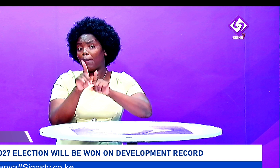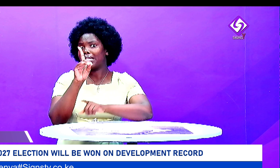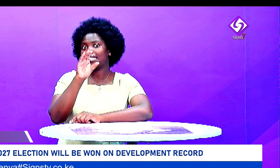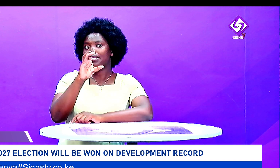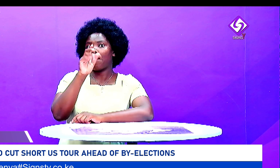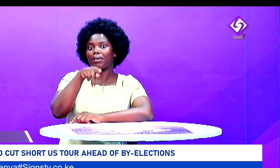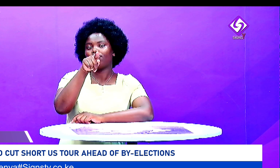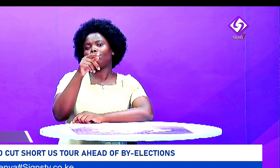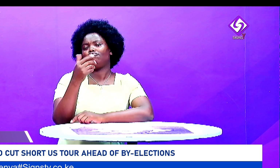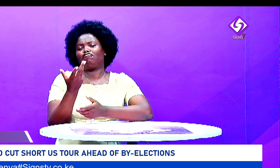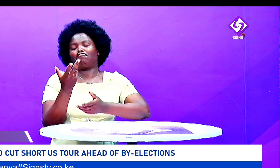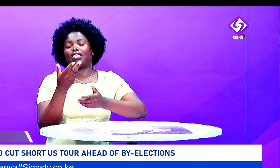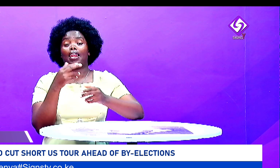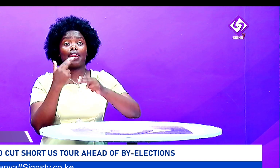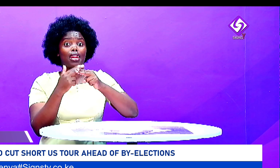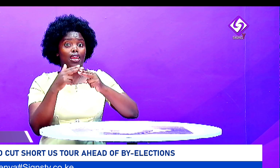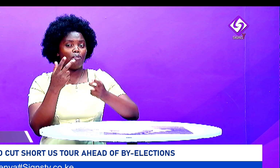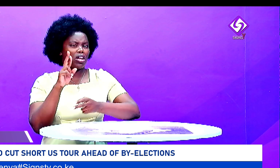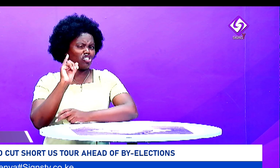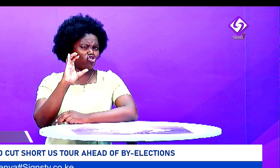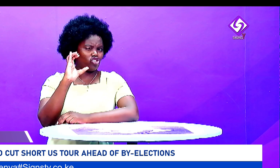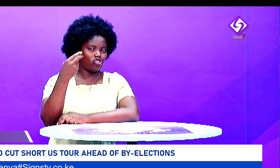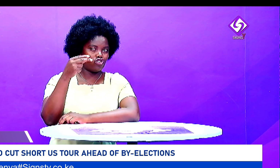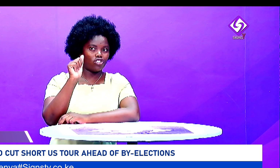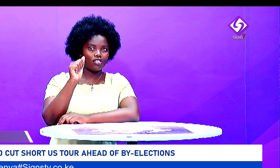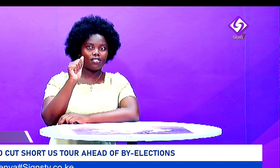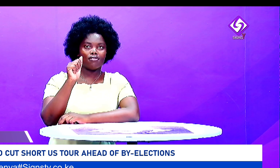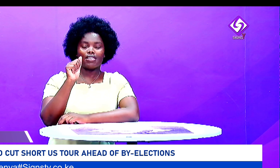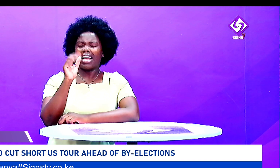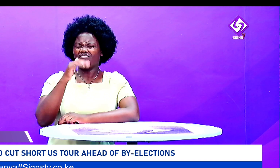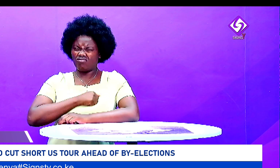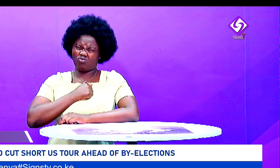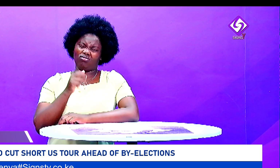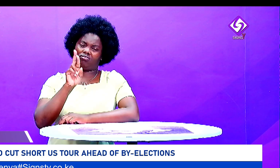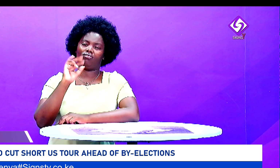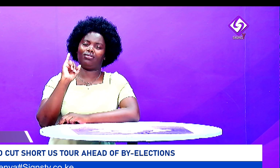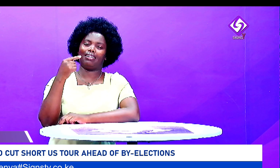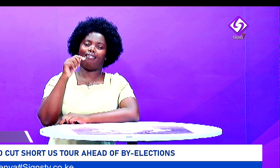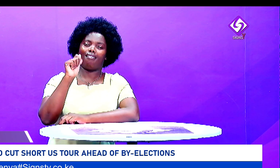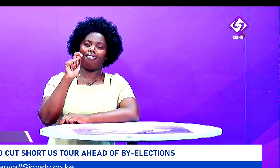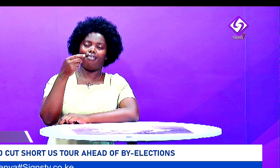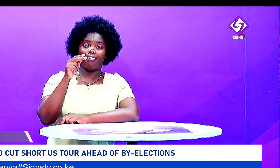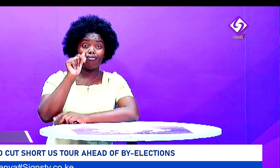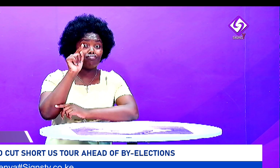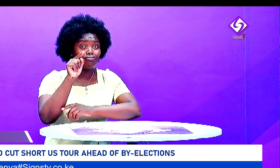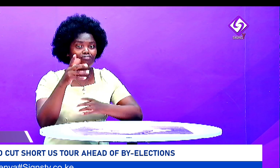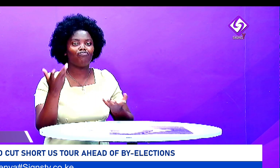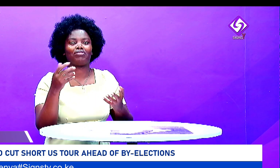Former Deputy President and then DCP leader Rigathi Gachagua is set to cut short his American